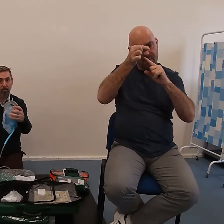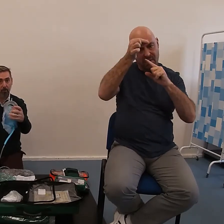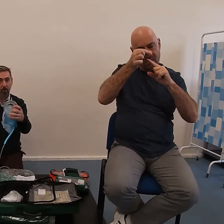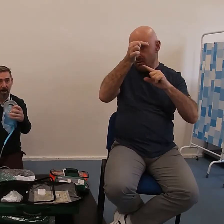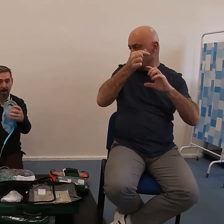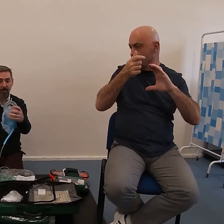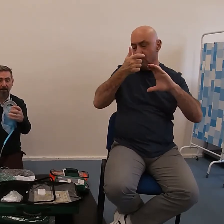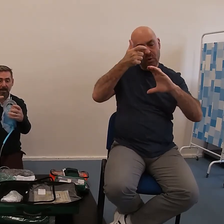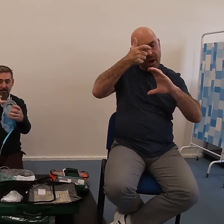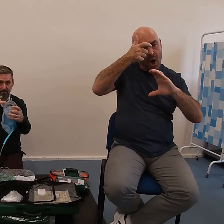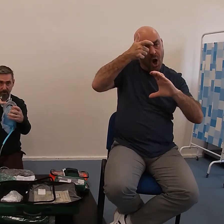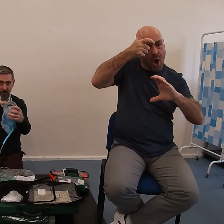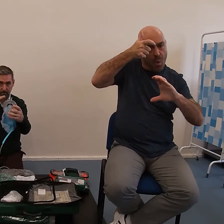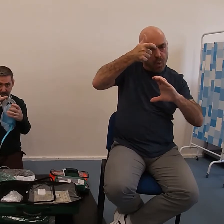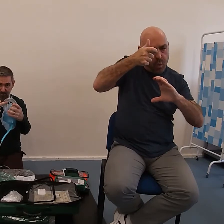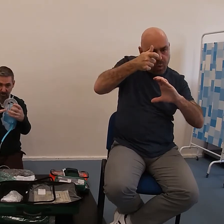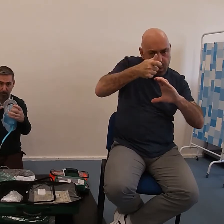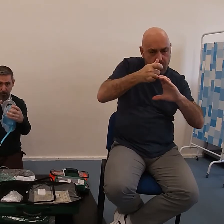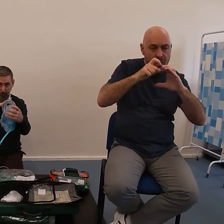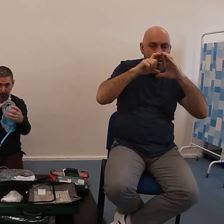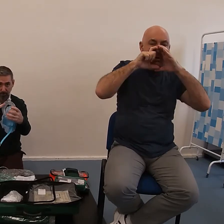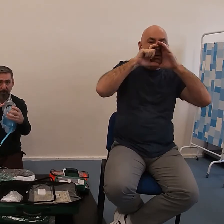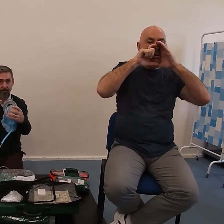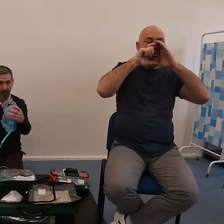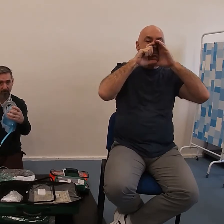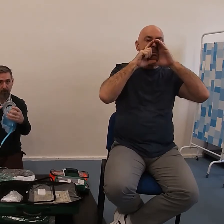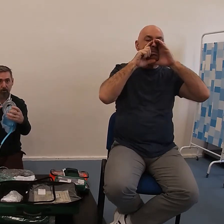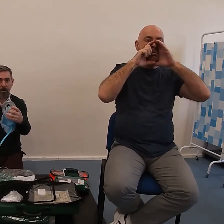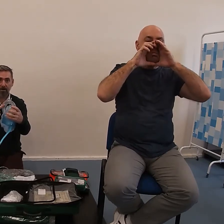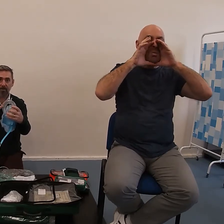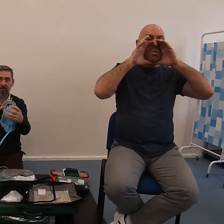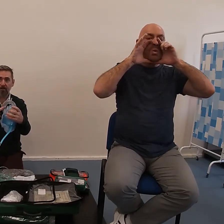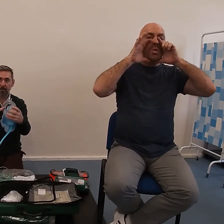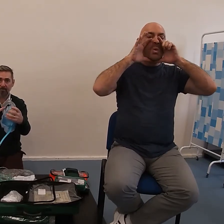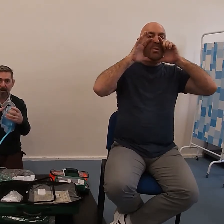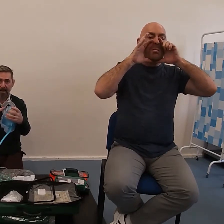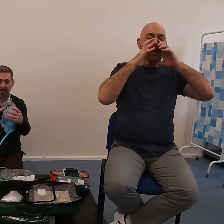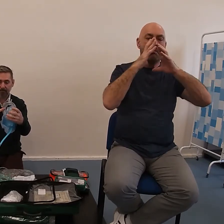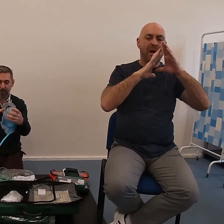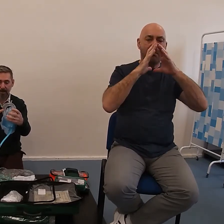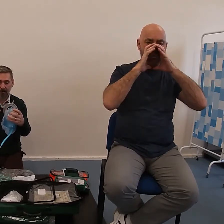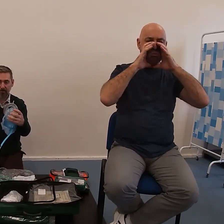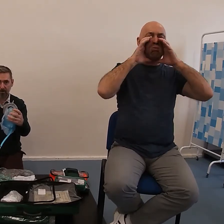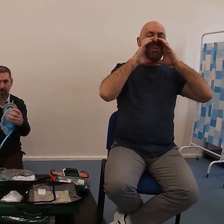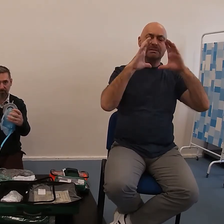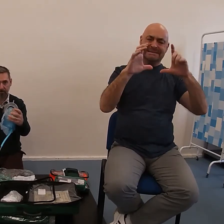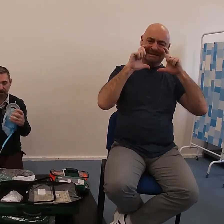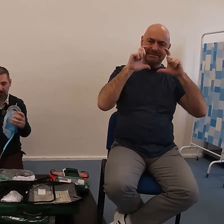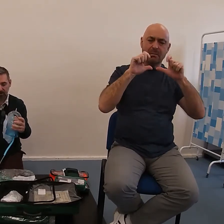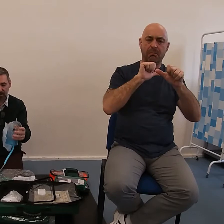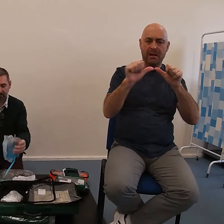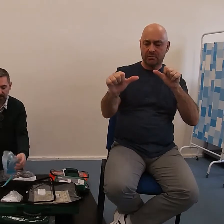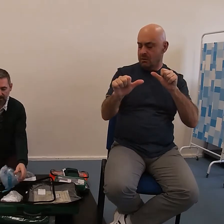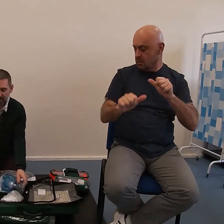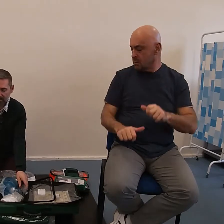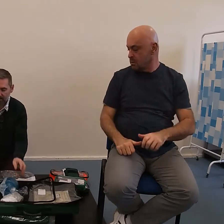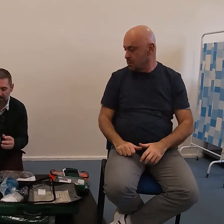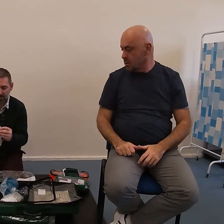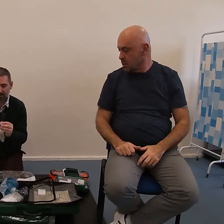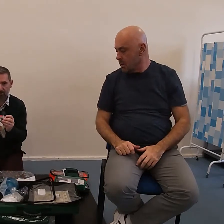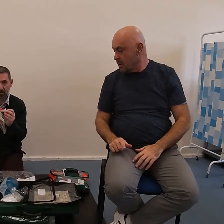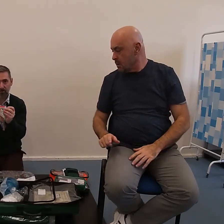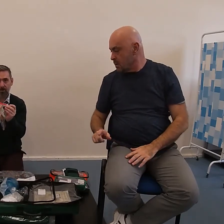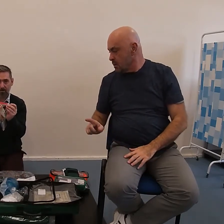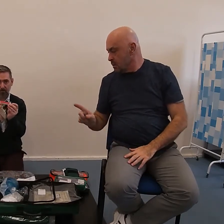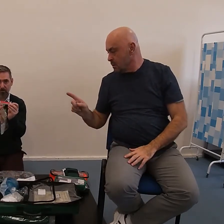to put more air into the balloon if required, if it's a little bit flat. Now, just for patient safety,